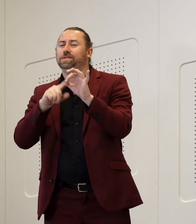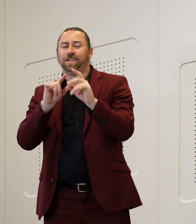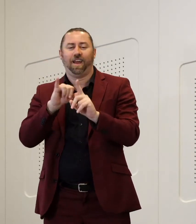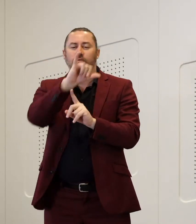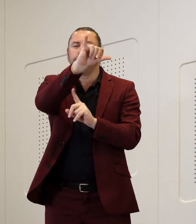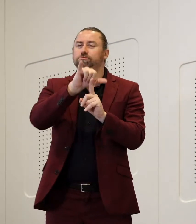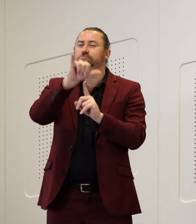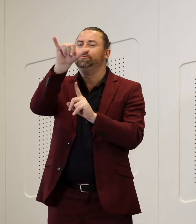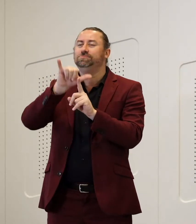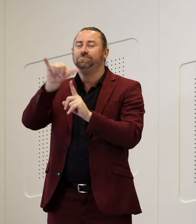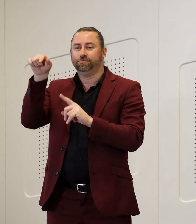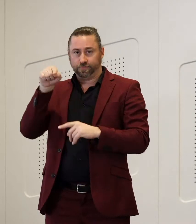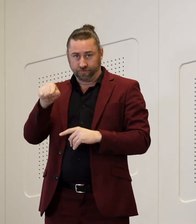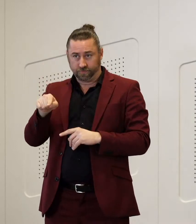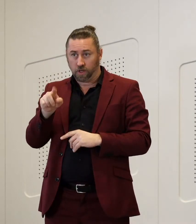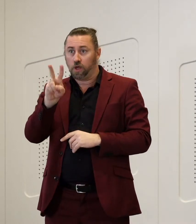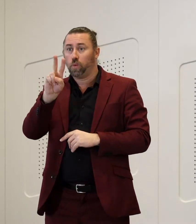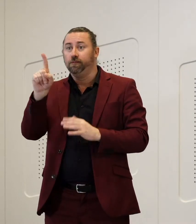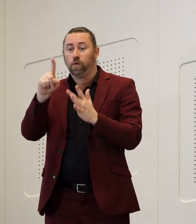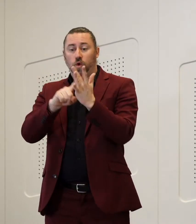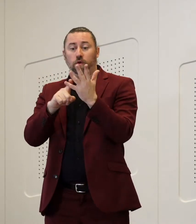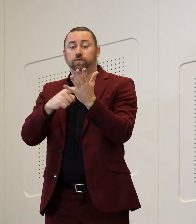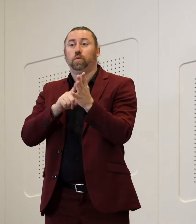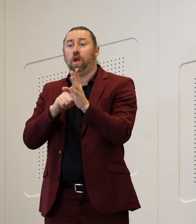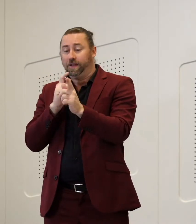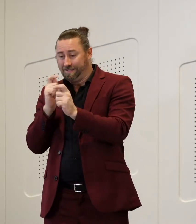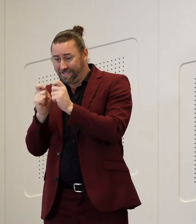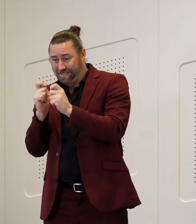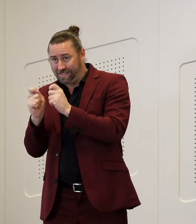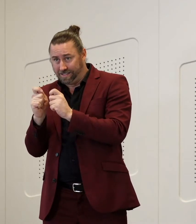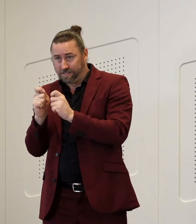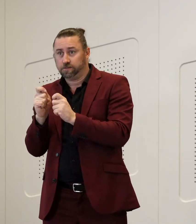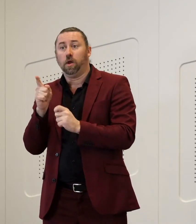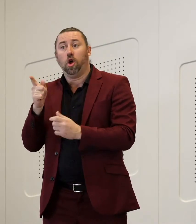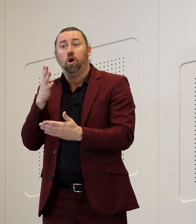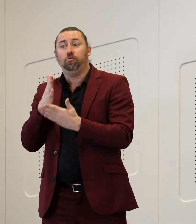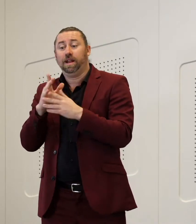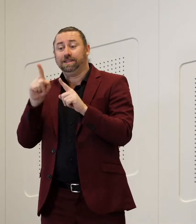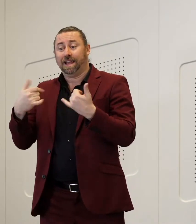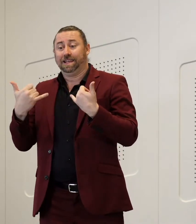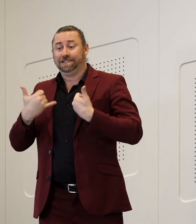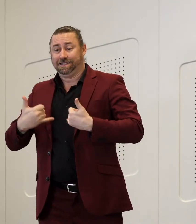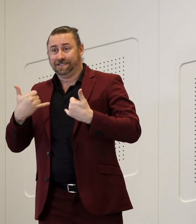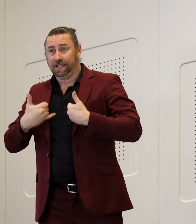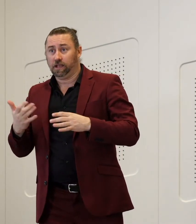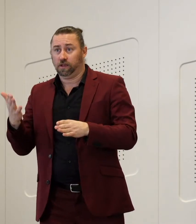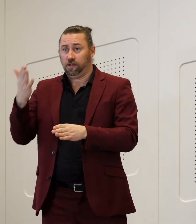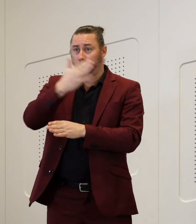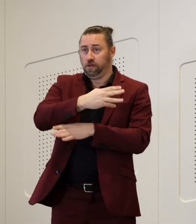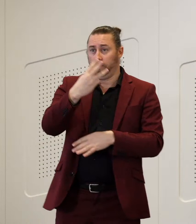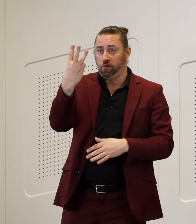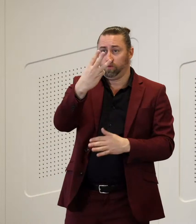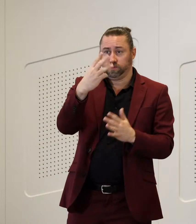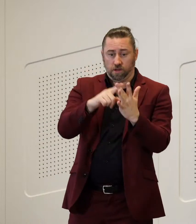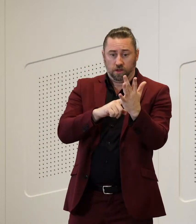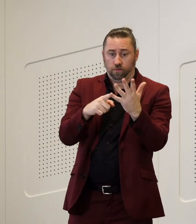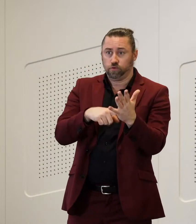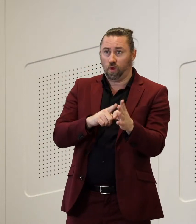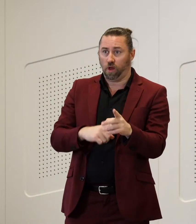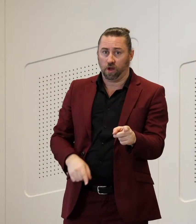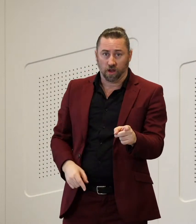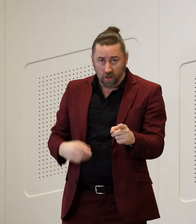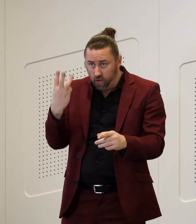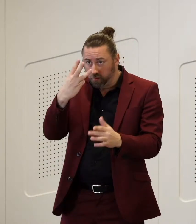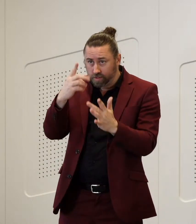got tested on the 21st of July. Her symptoms started on the 13th of July, so we're deeming